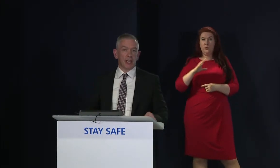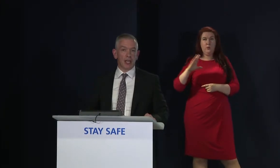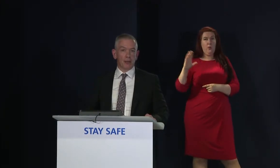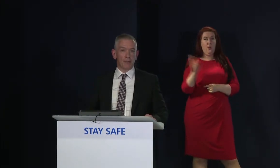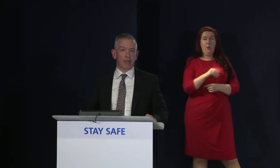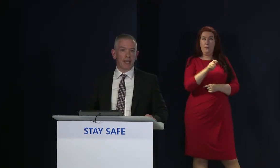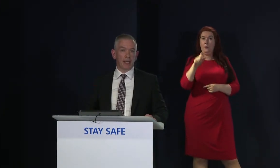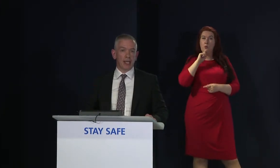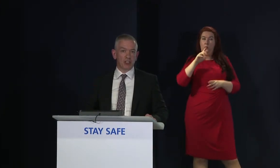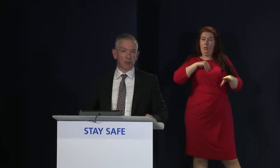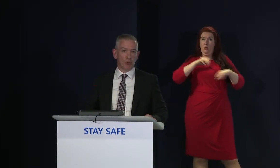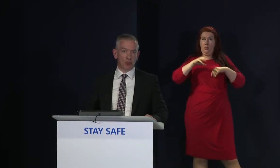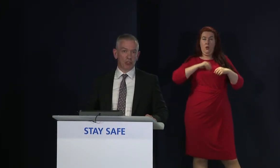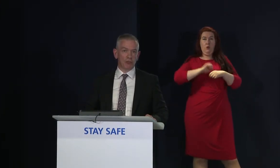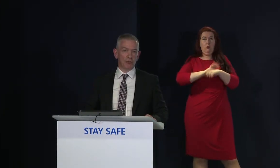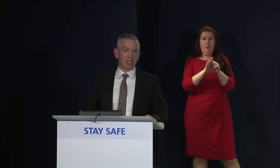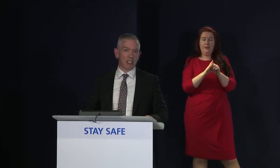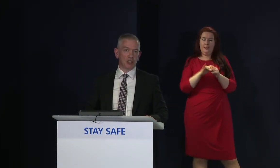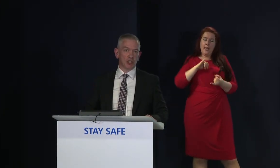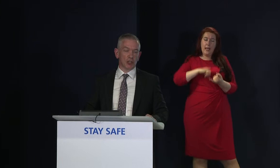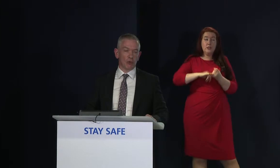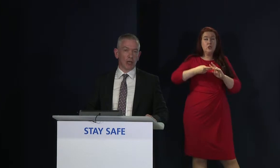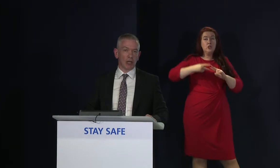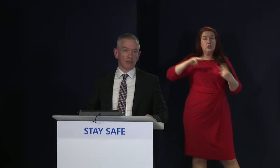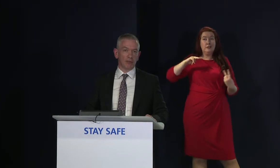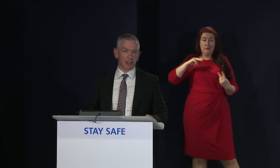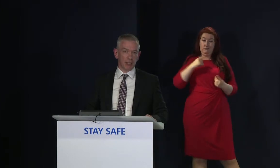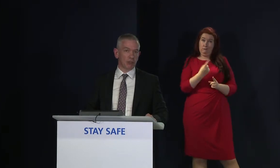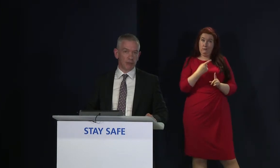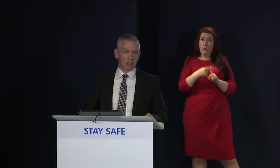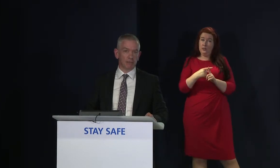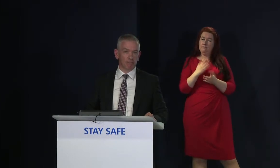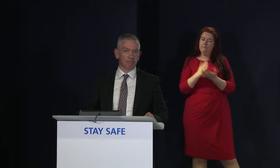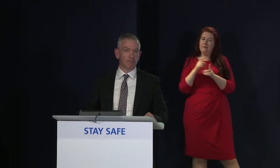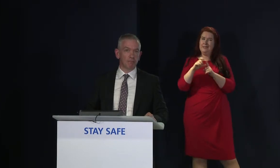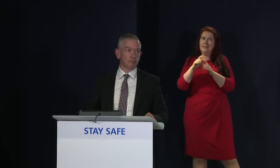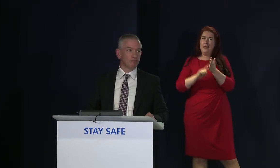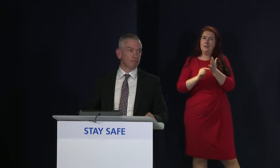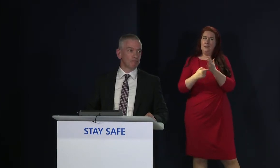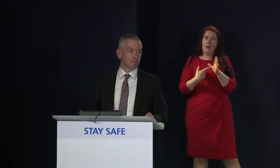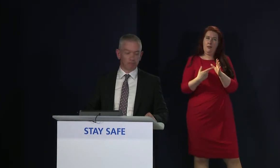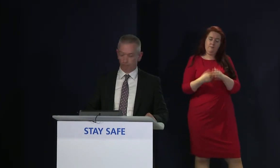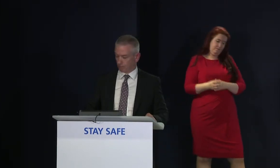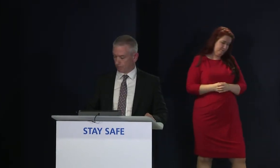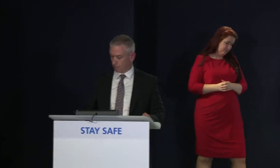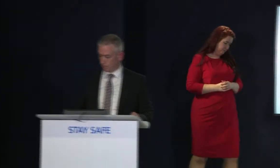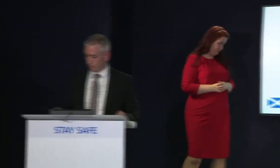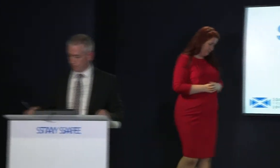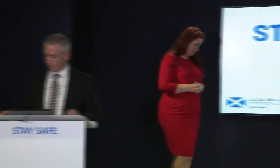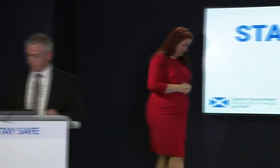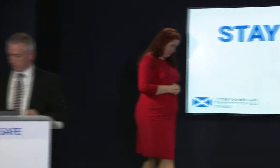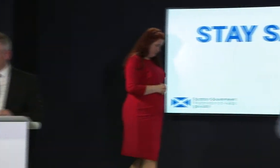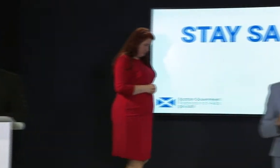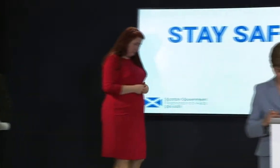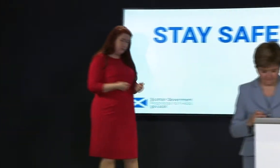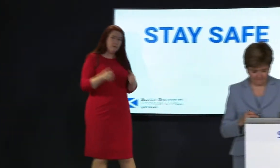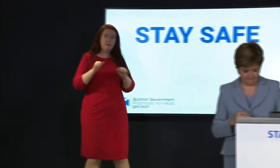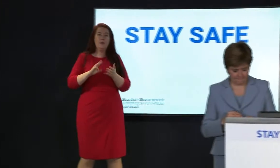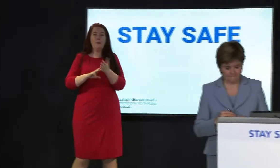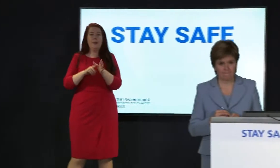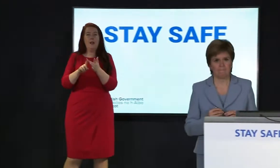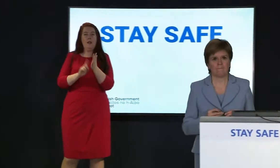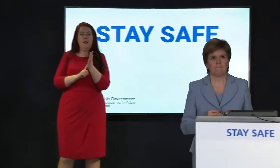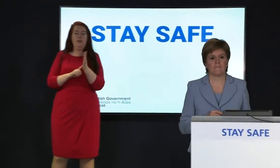those S gene positive cases just now are in fact Delta variant. Michael Blackley from the Mail.